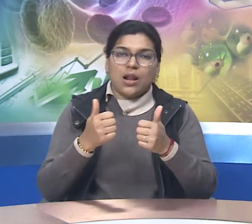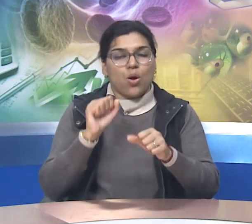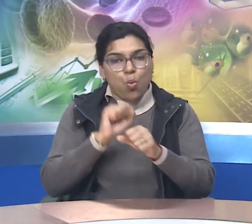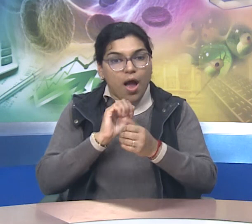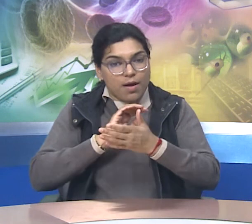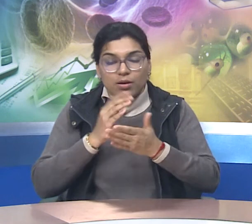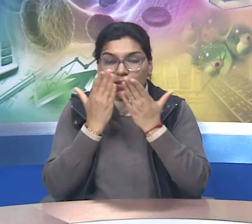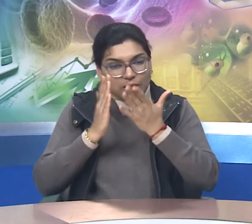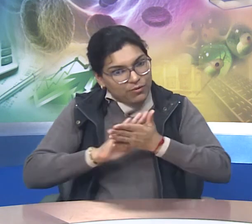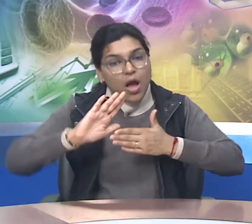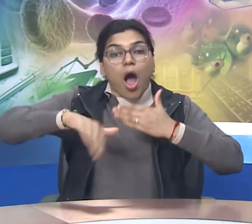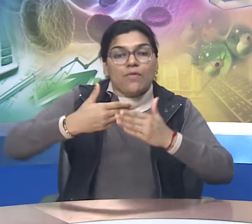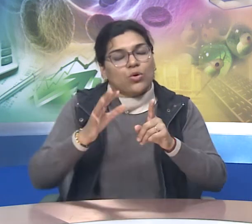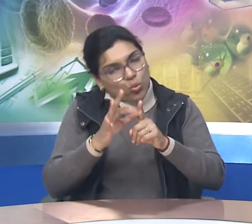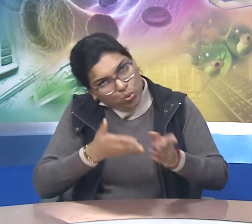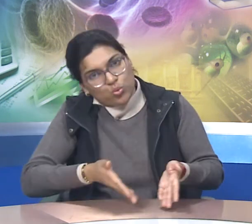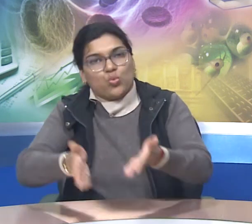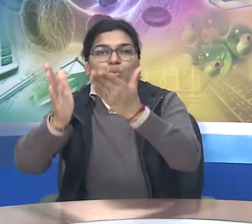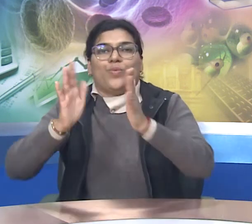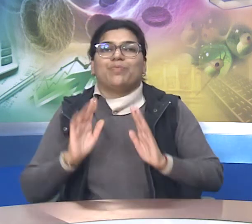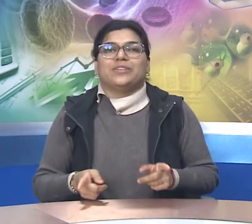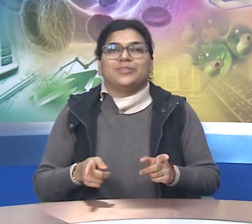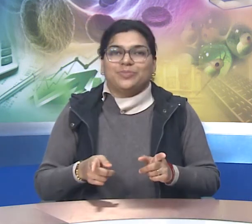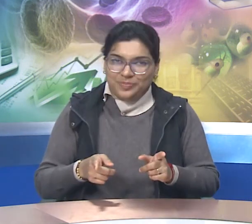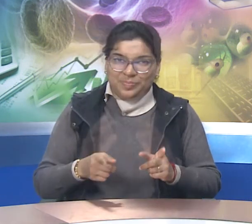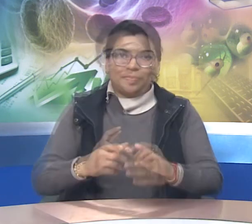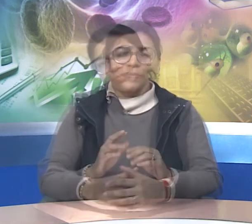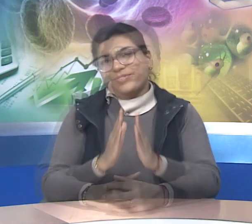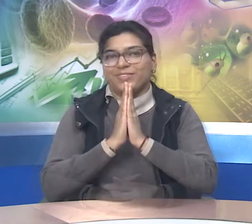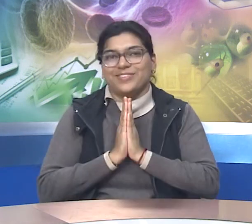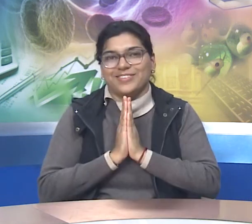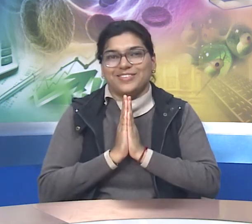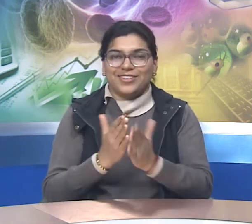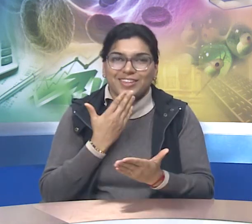and make a step from there. Thank you. Namaste.